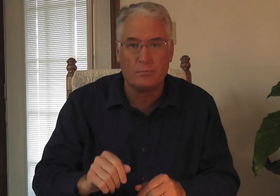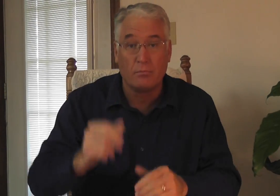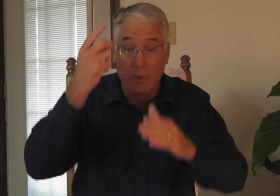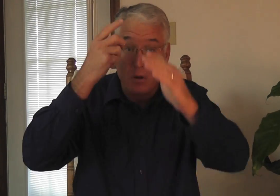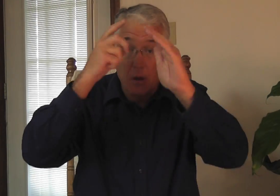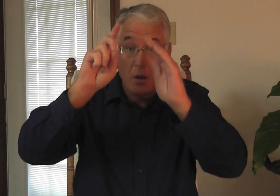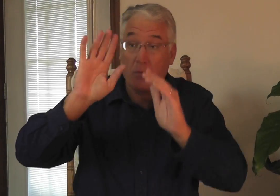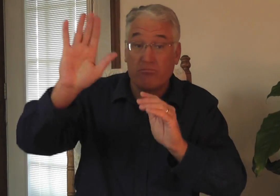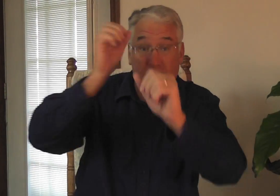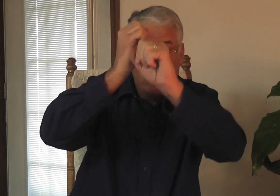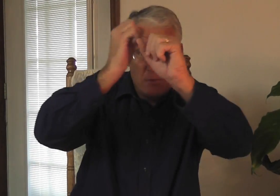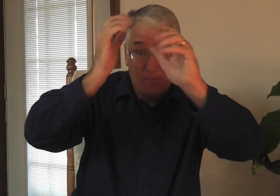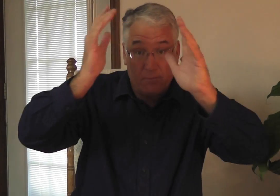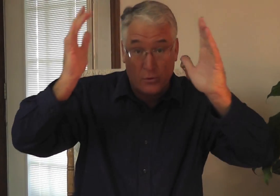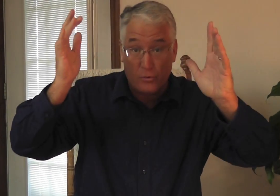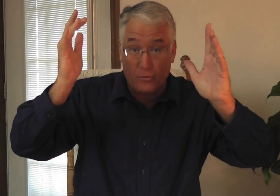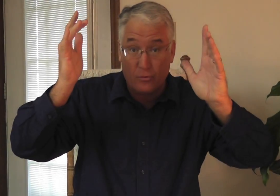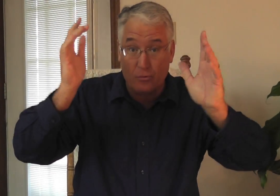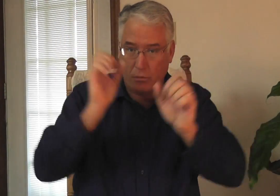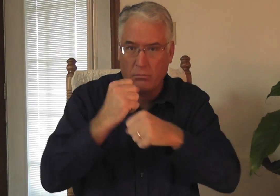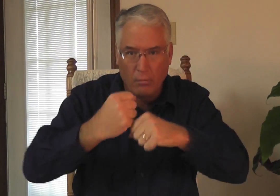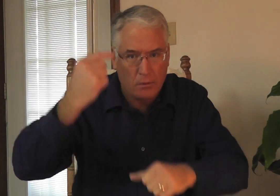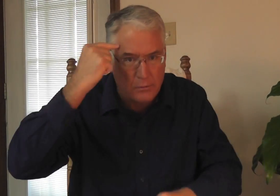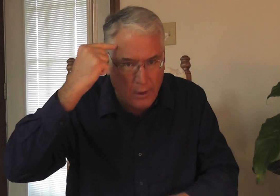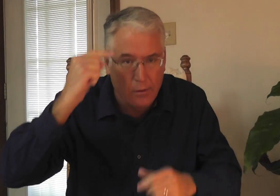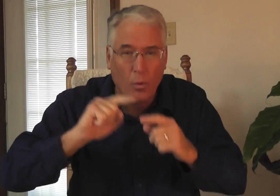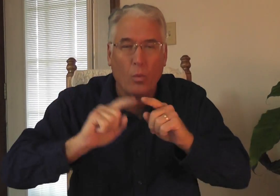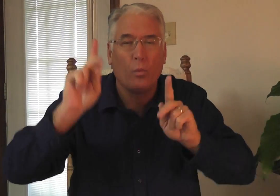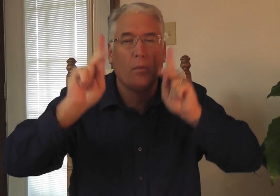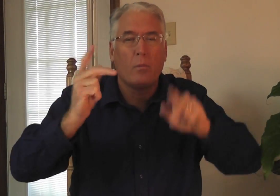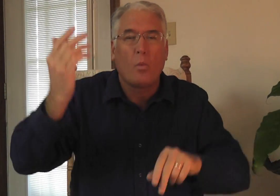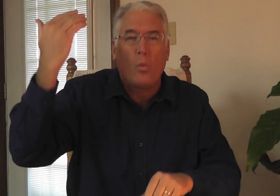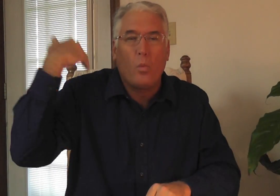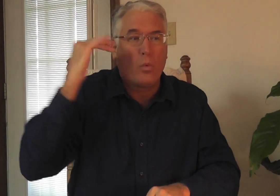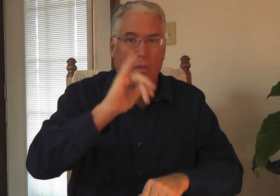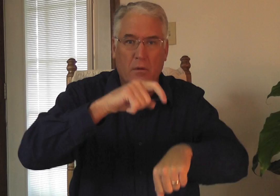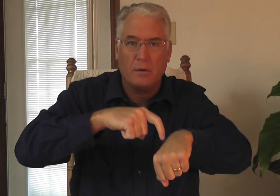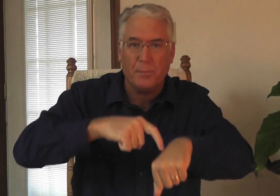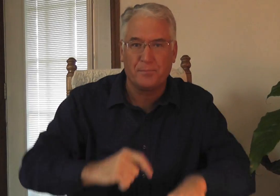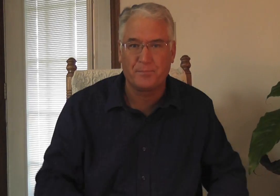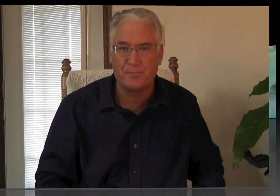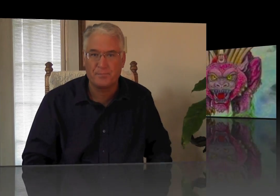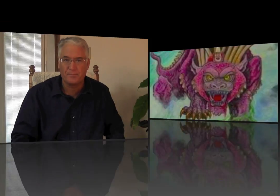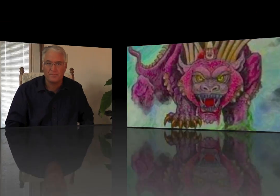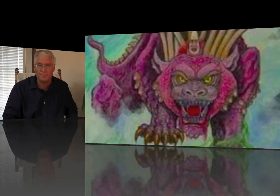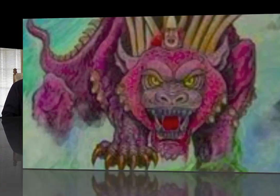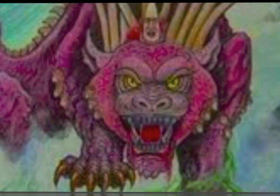more powerful. And Daniel's vision made sense to the people at that time.